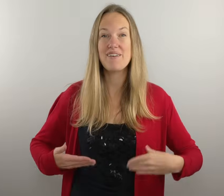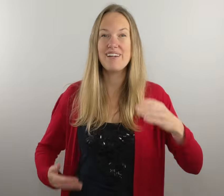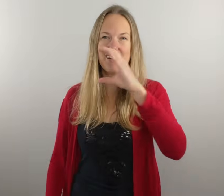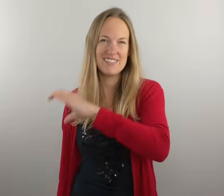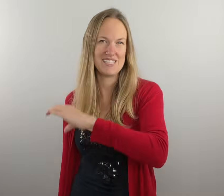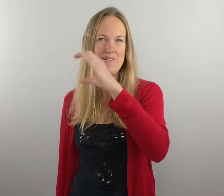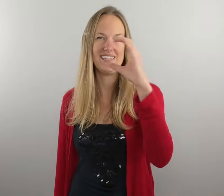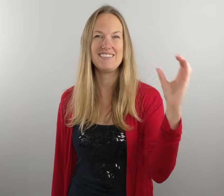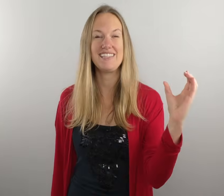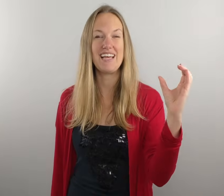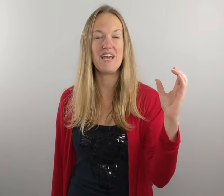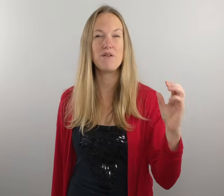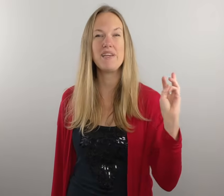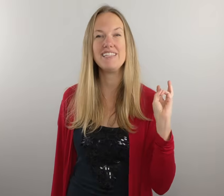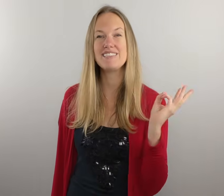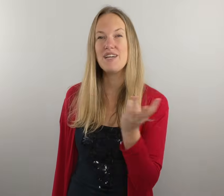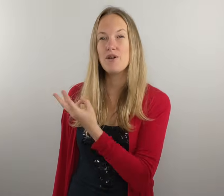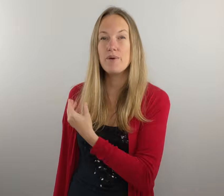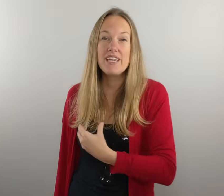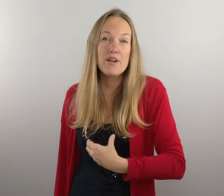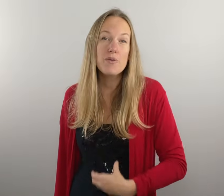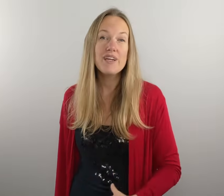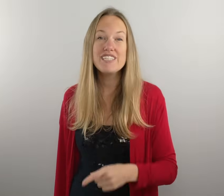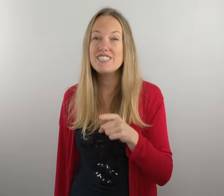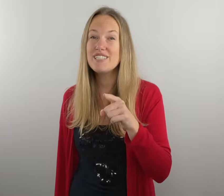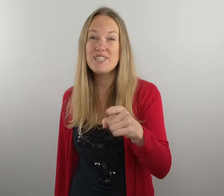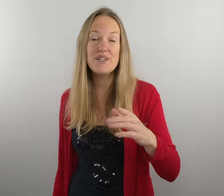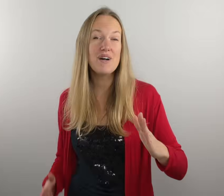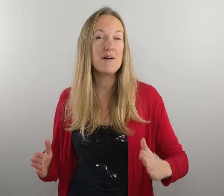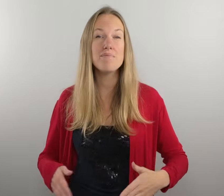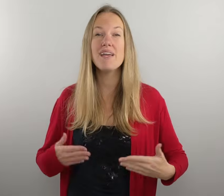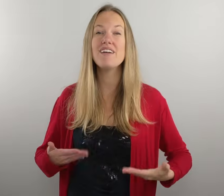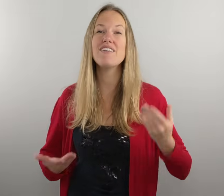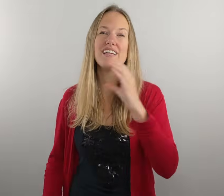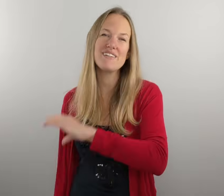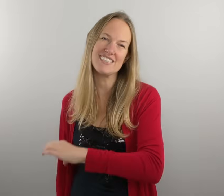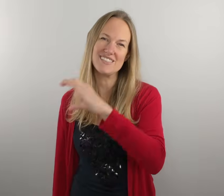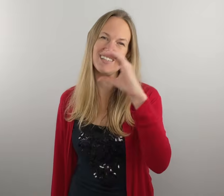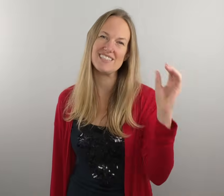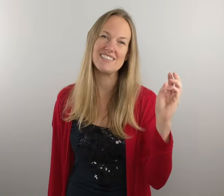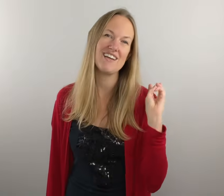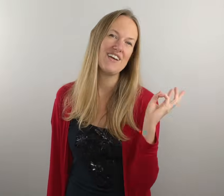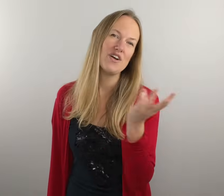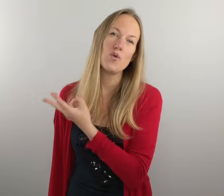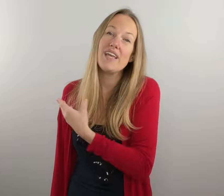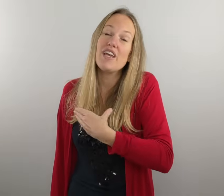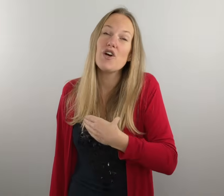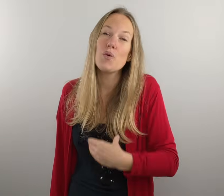Merry Christmas, and then that repeats. We wish you a Merry Christmas. We